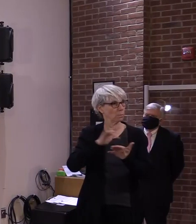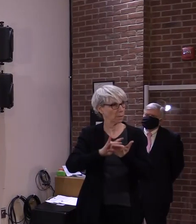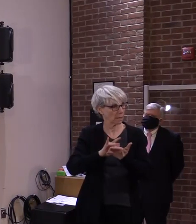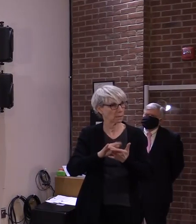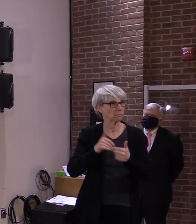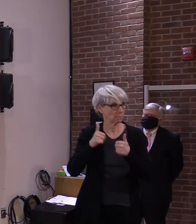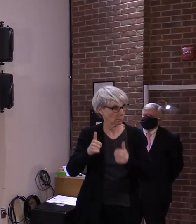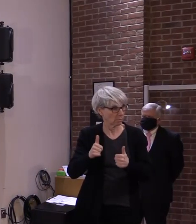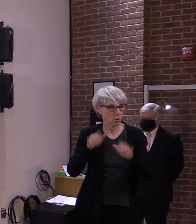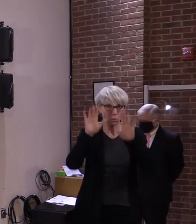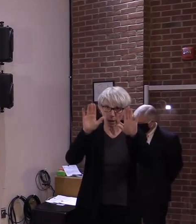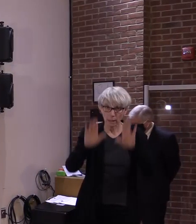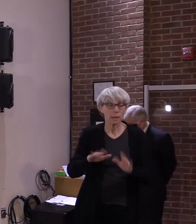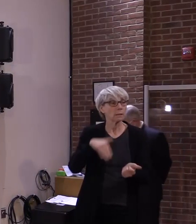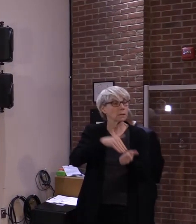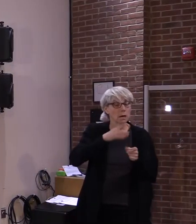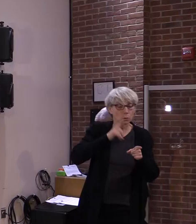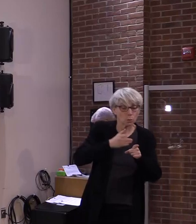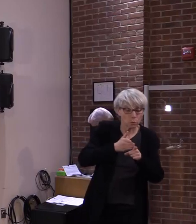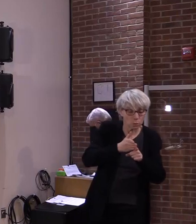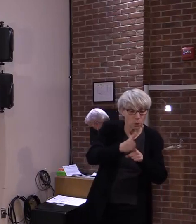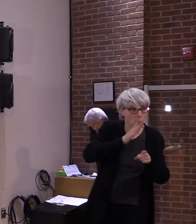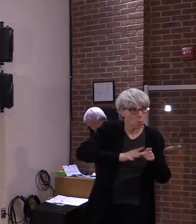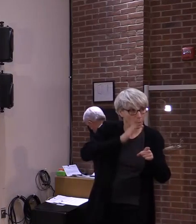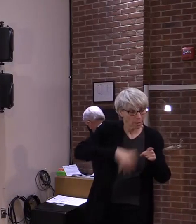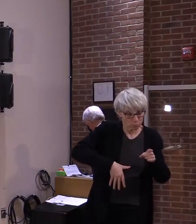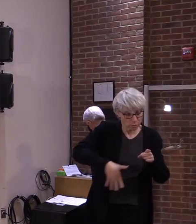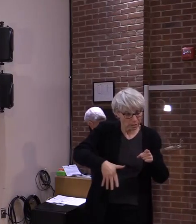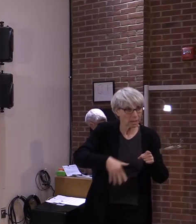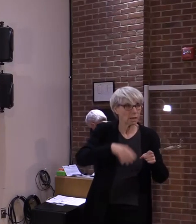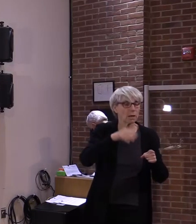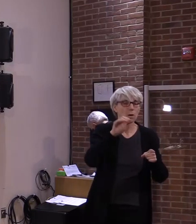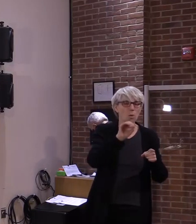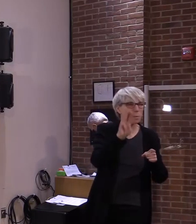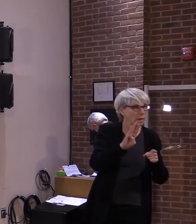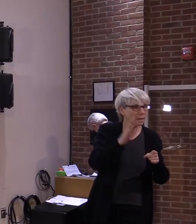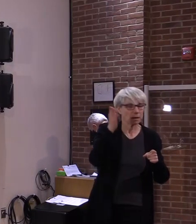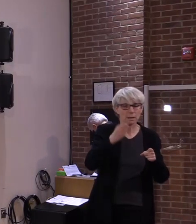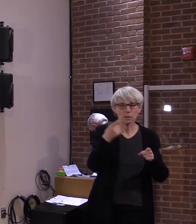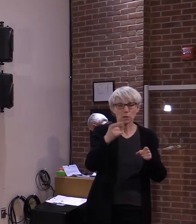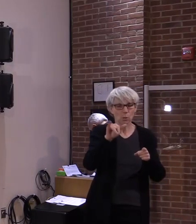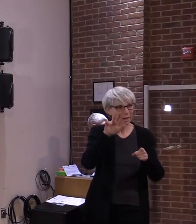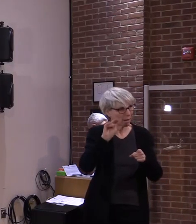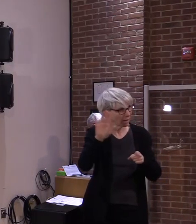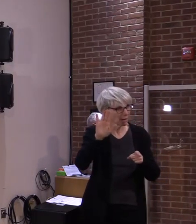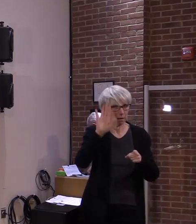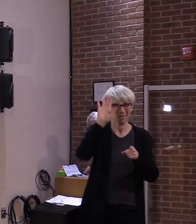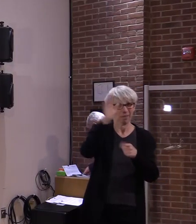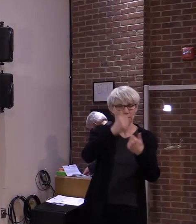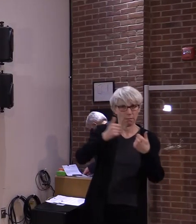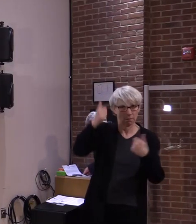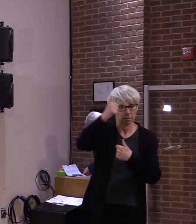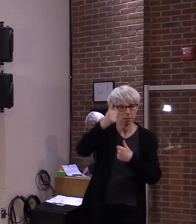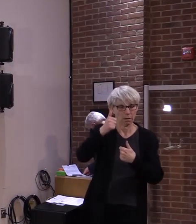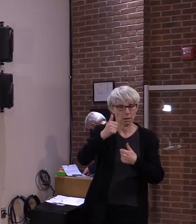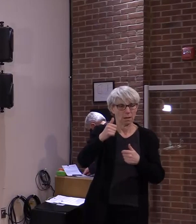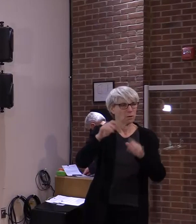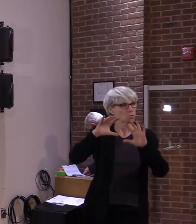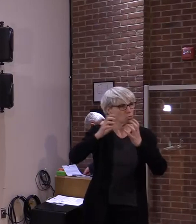and gynecology community and all of their guideline-setting panels and advisory